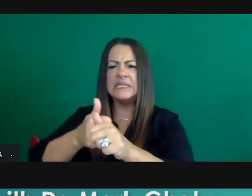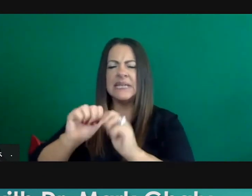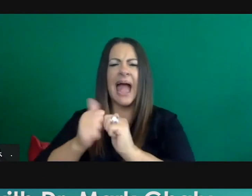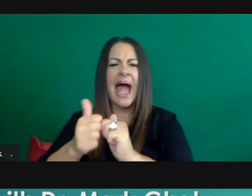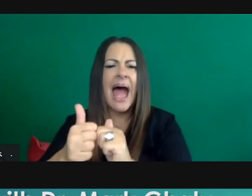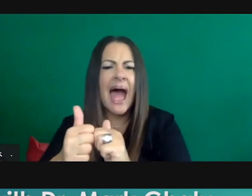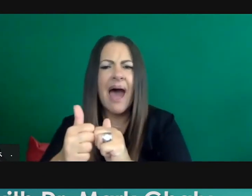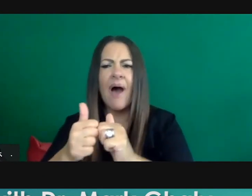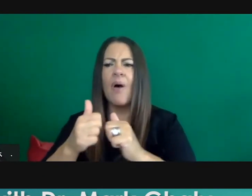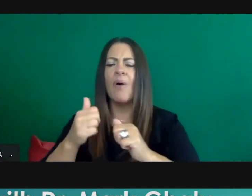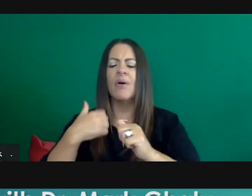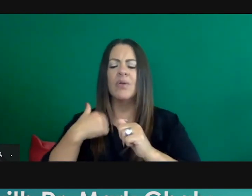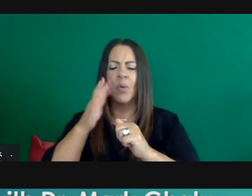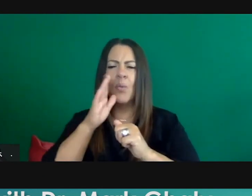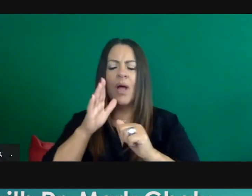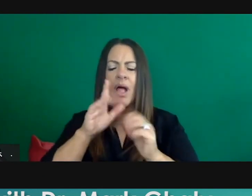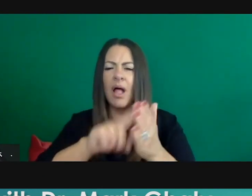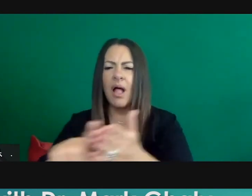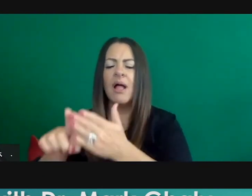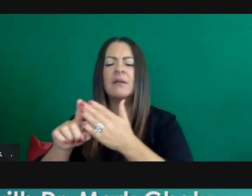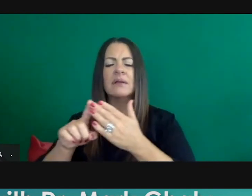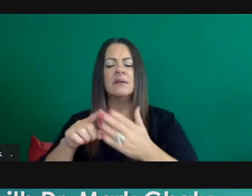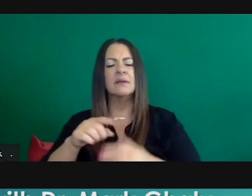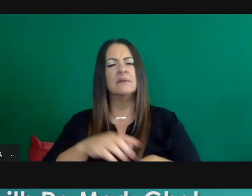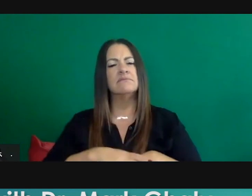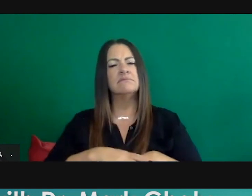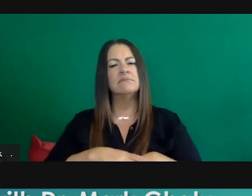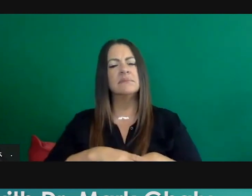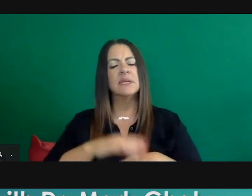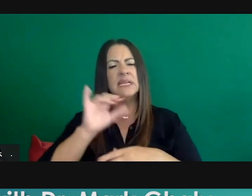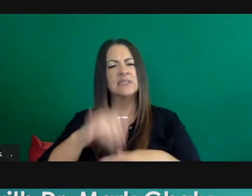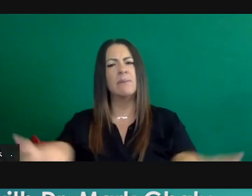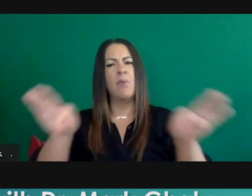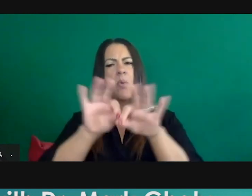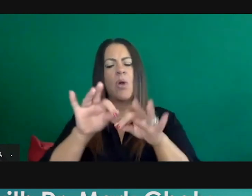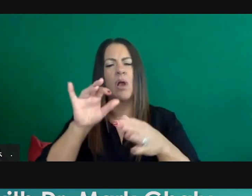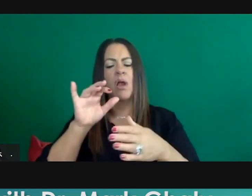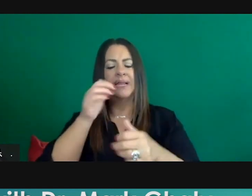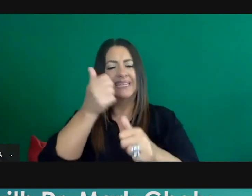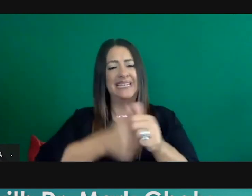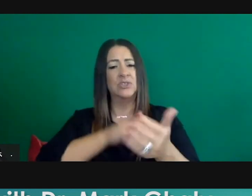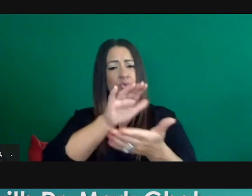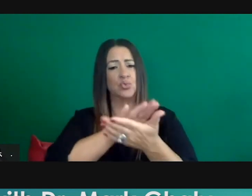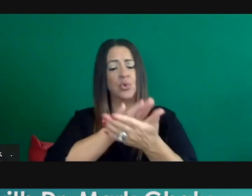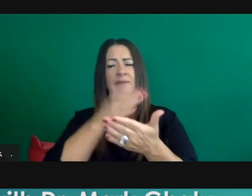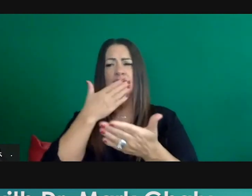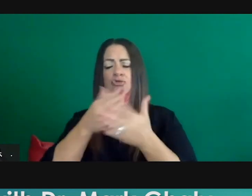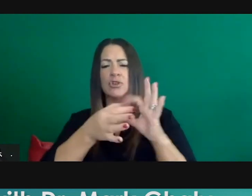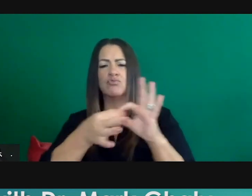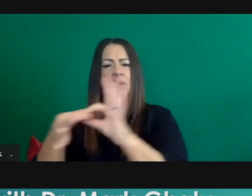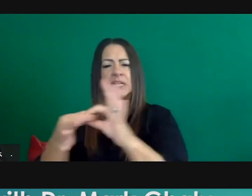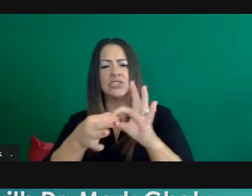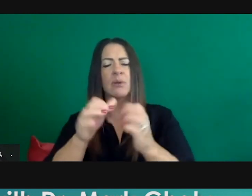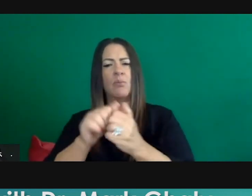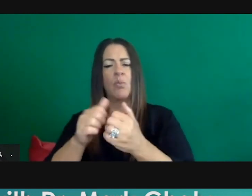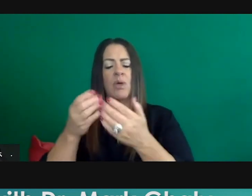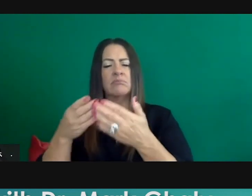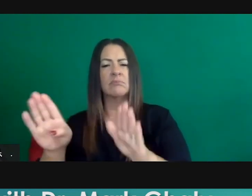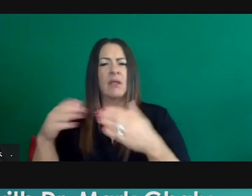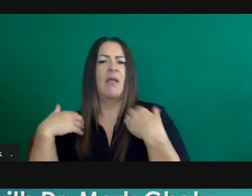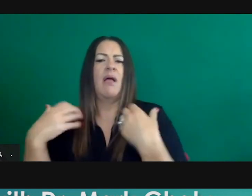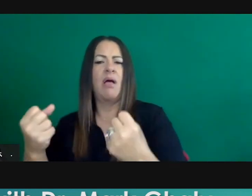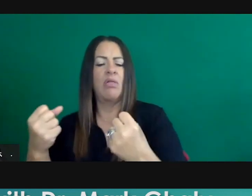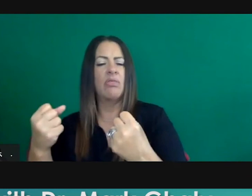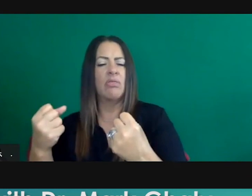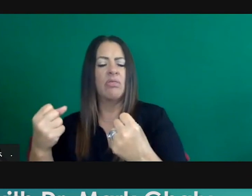the health officer relationships with schools, which have been very robust historically, much of the partnerships that